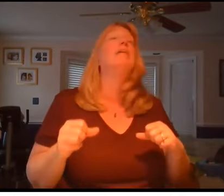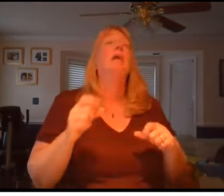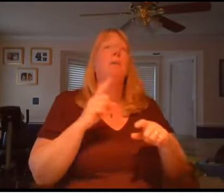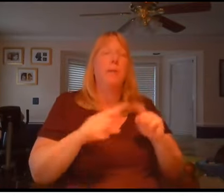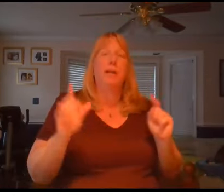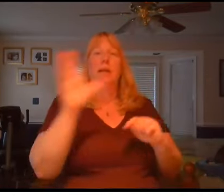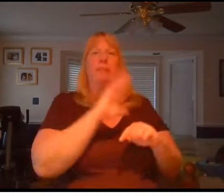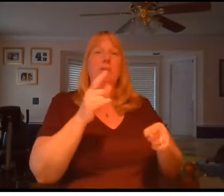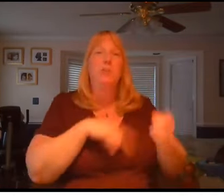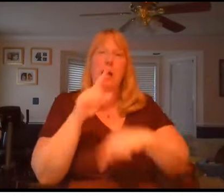they can, but